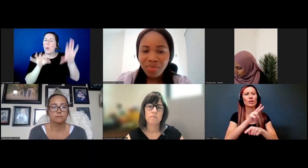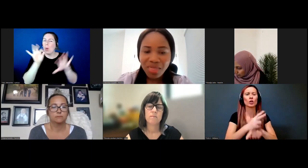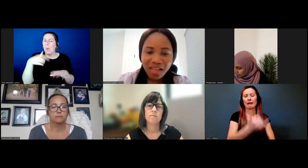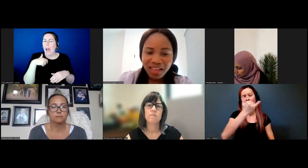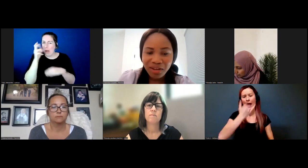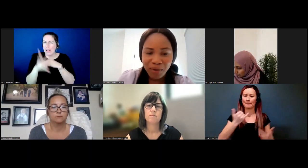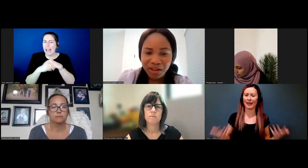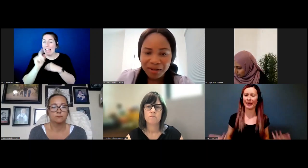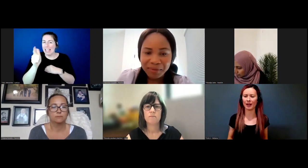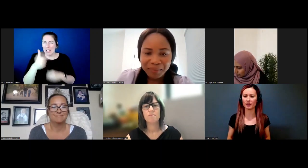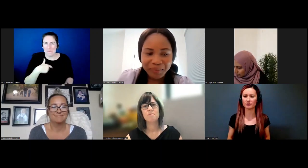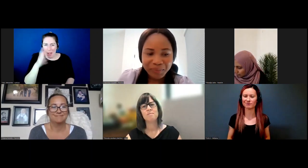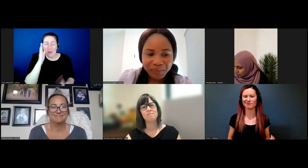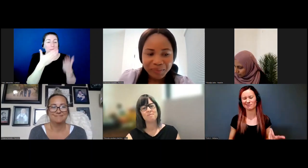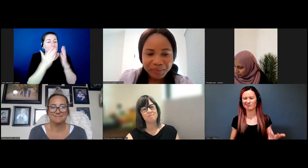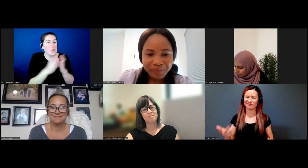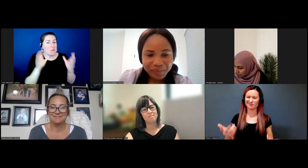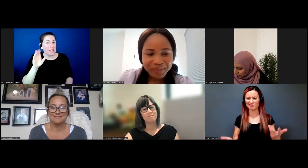goes. Thank you, Brenda.